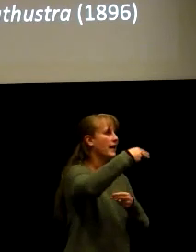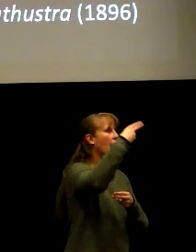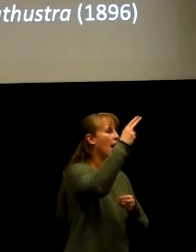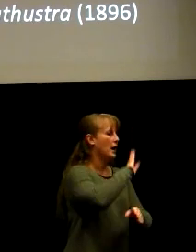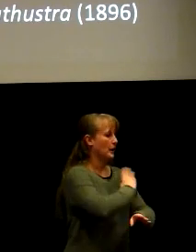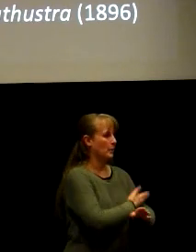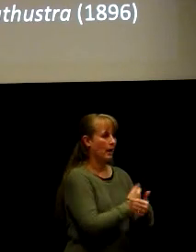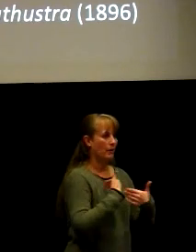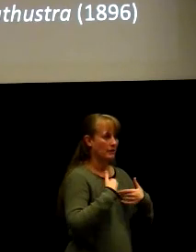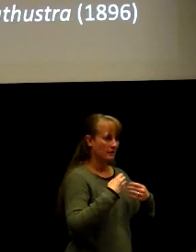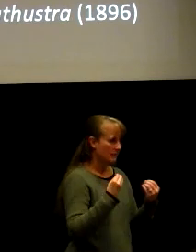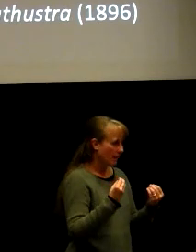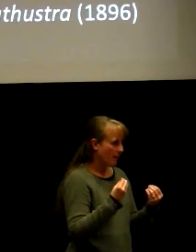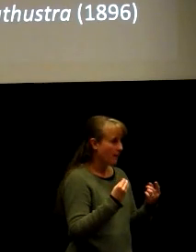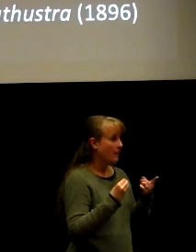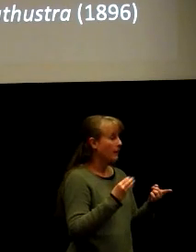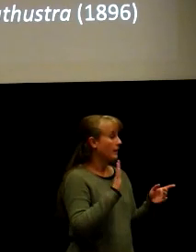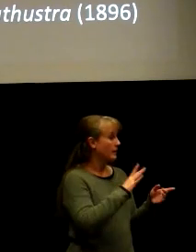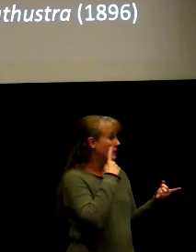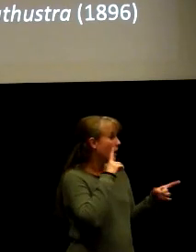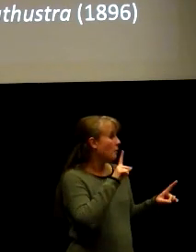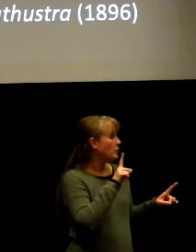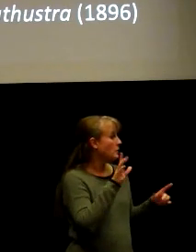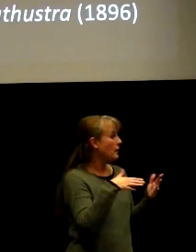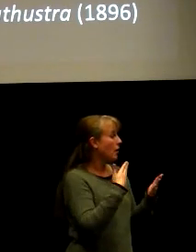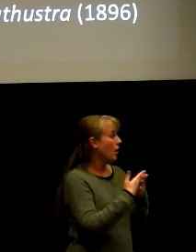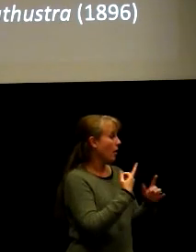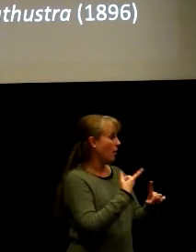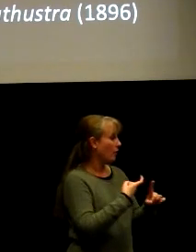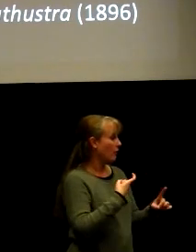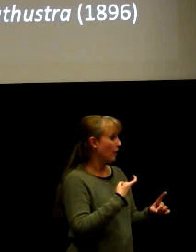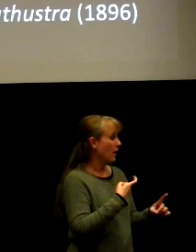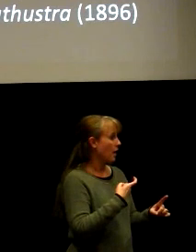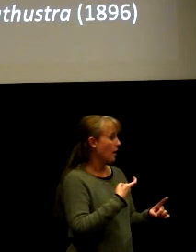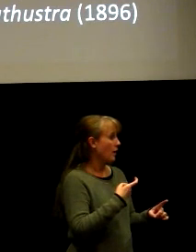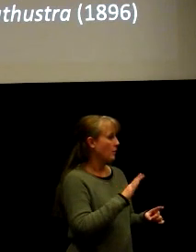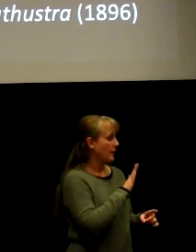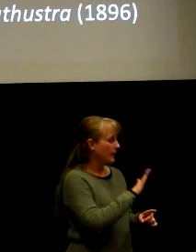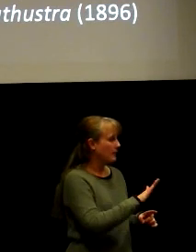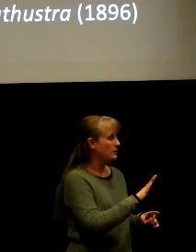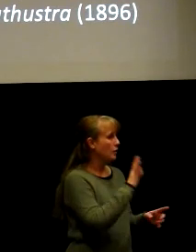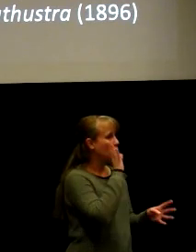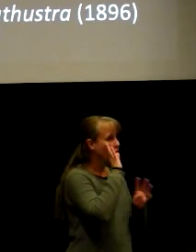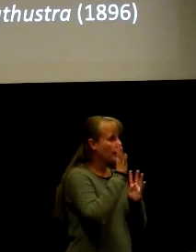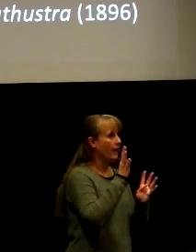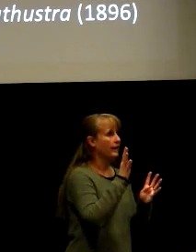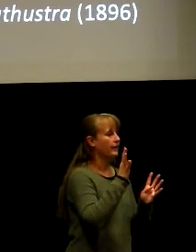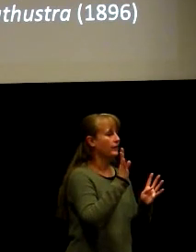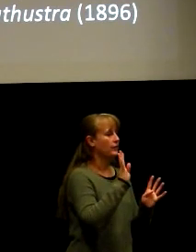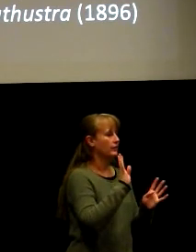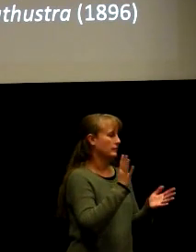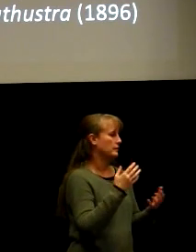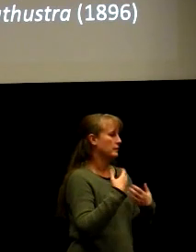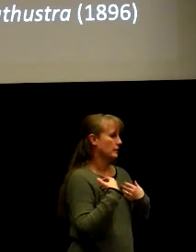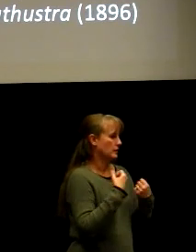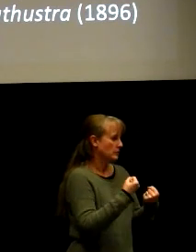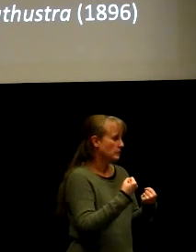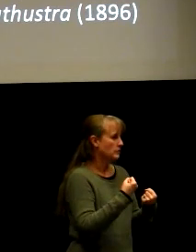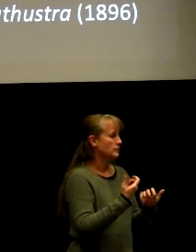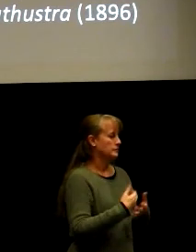powers. His accomplishment has been achieved by dint of his own creative energies and